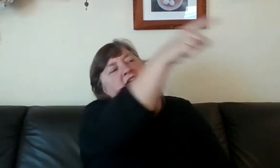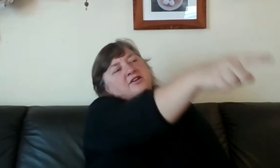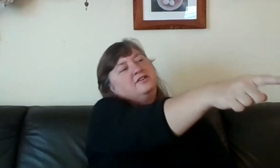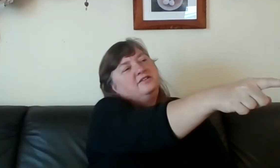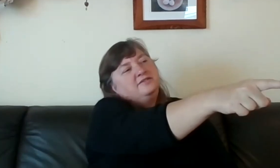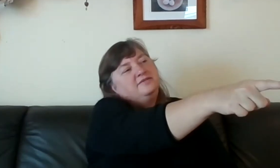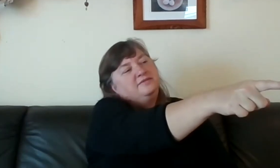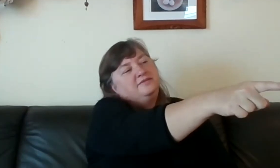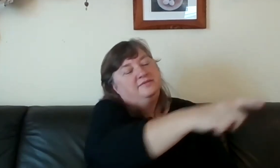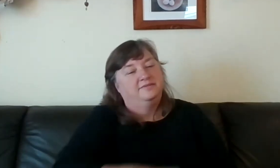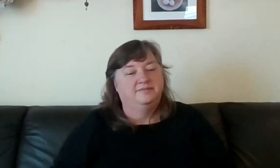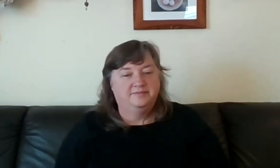There.